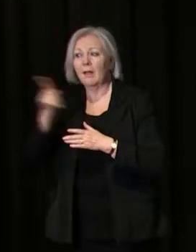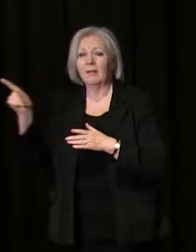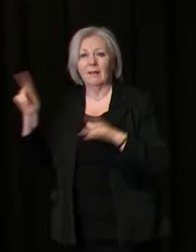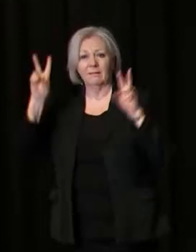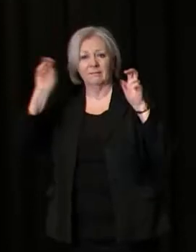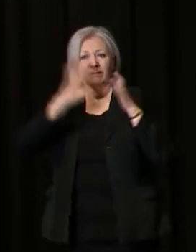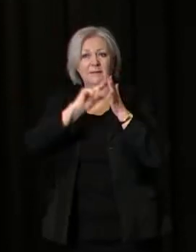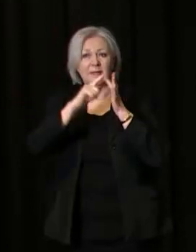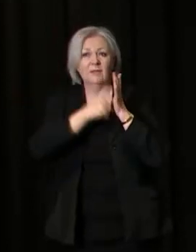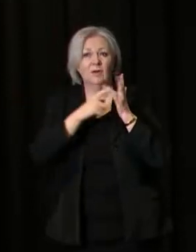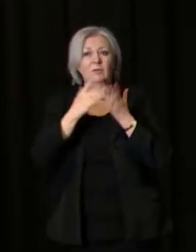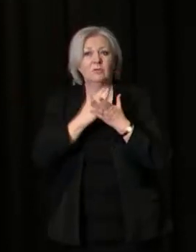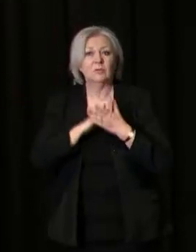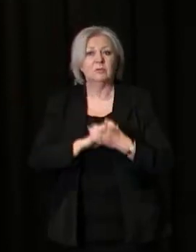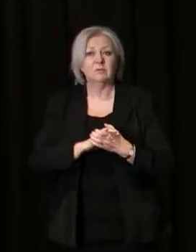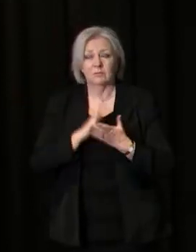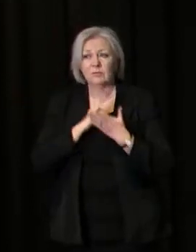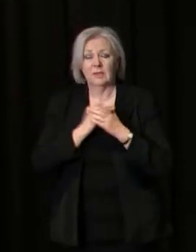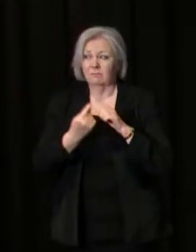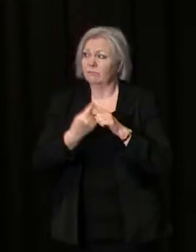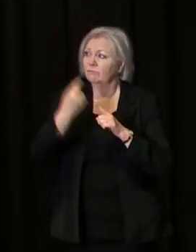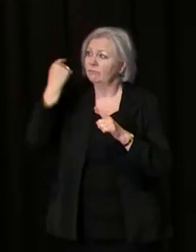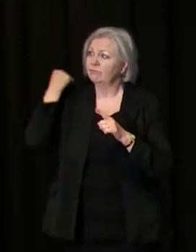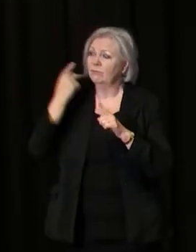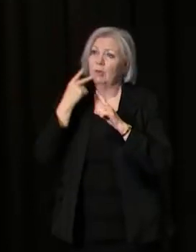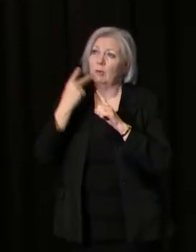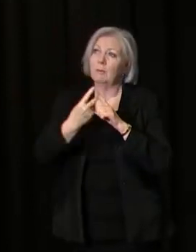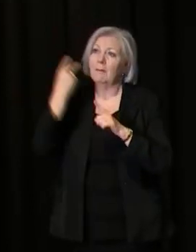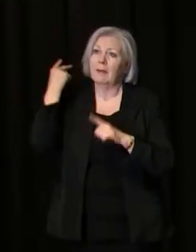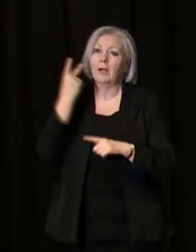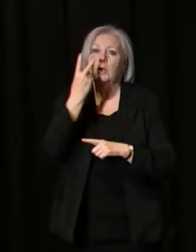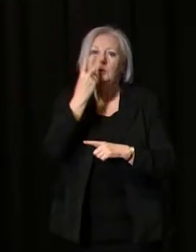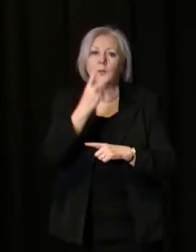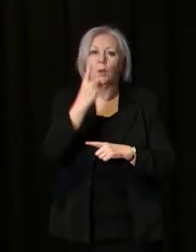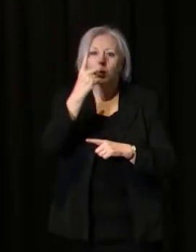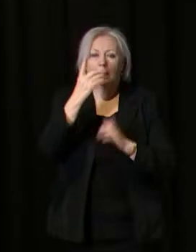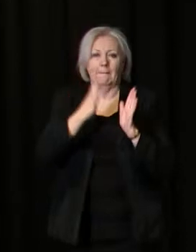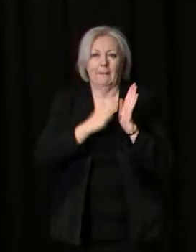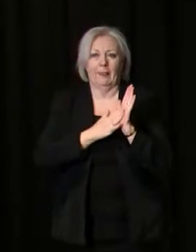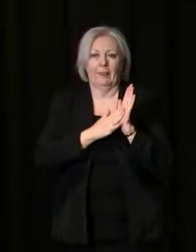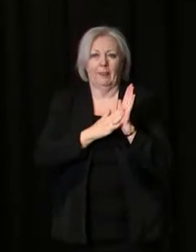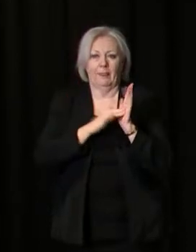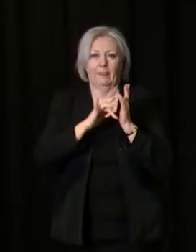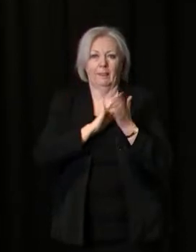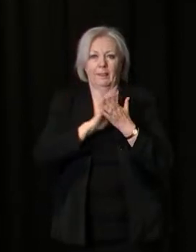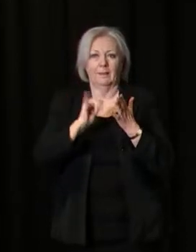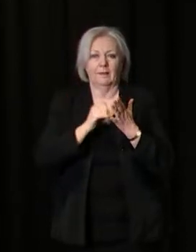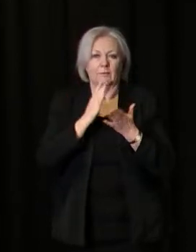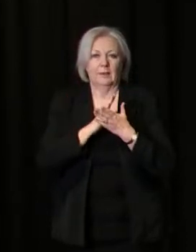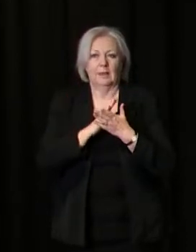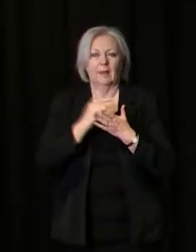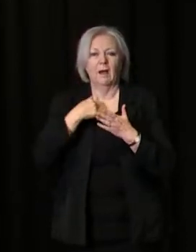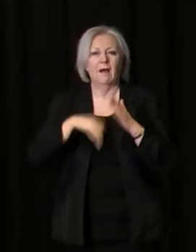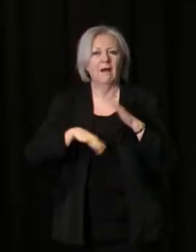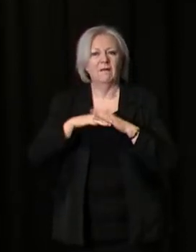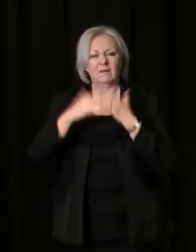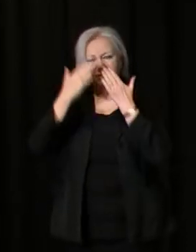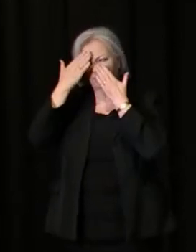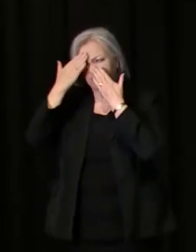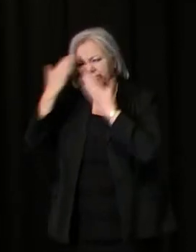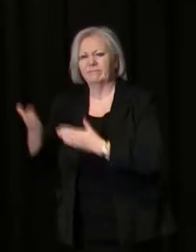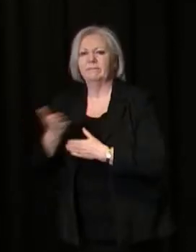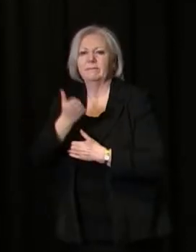heroes of the past 21 months, and I have nothing but admiration,